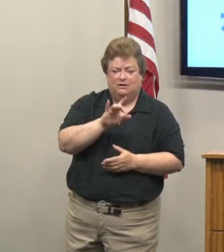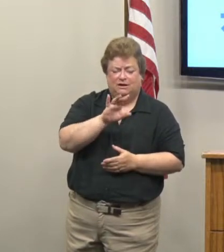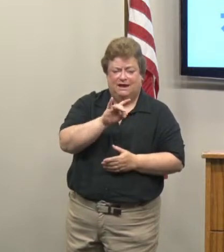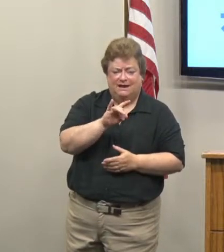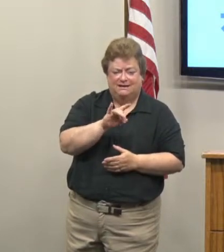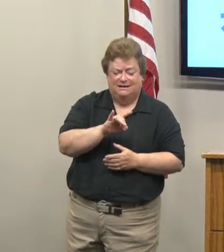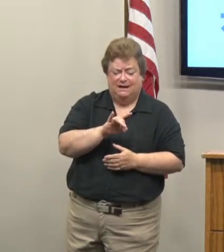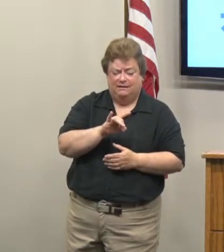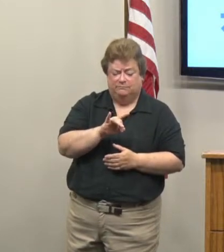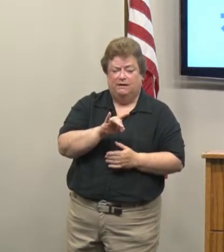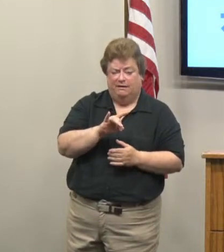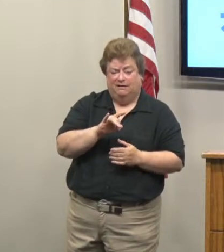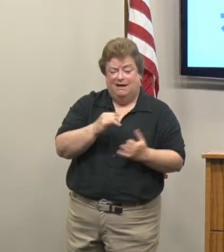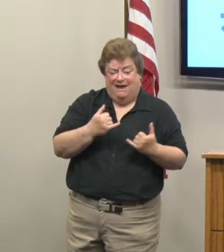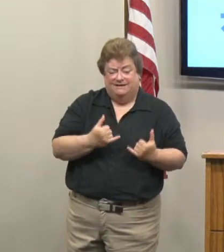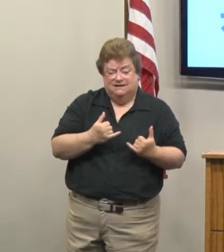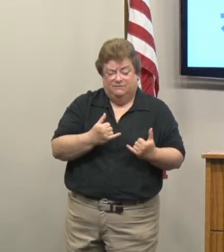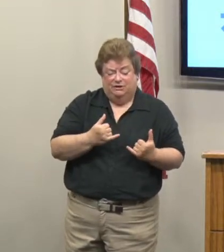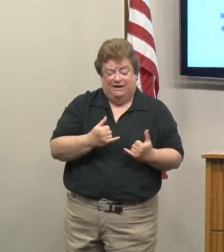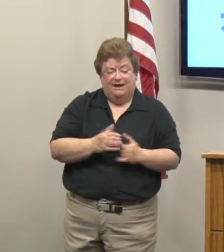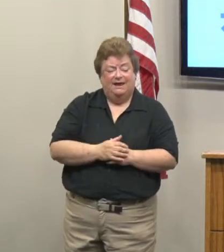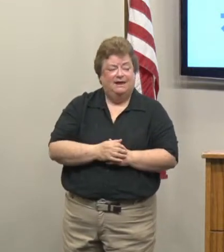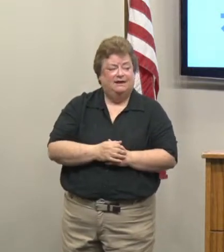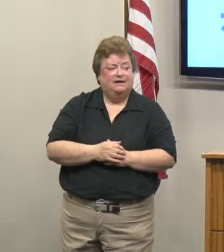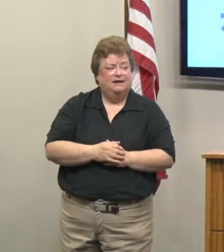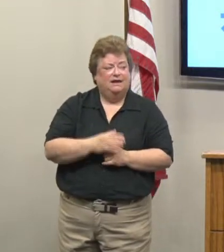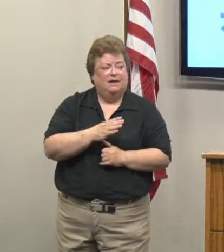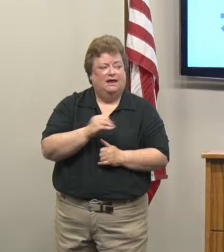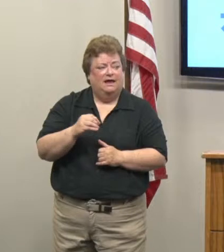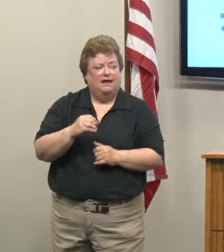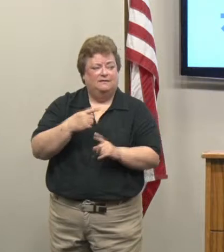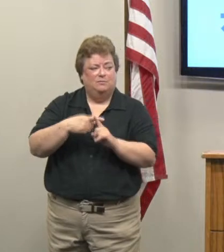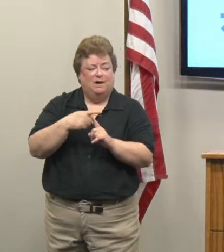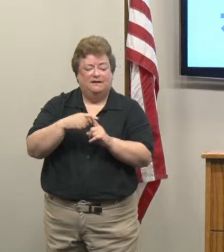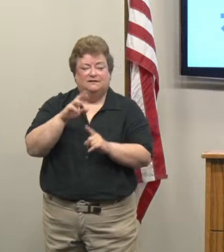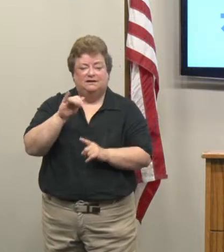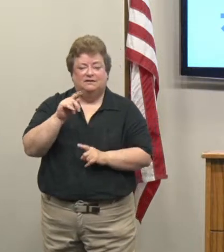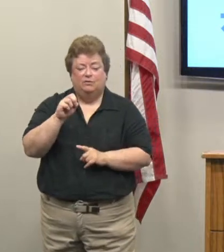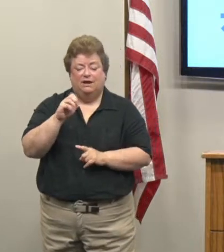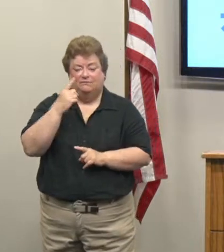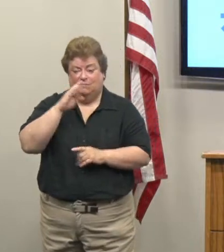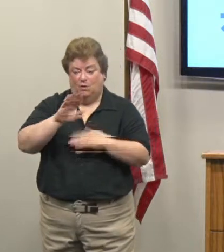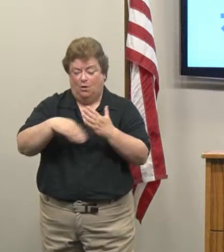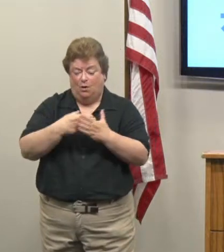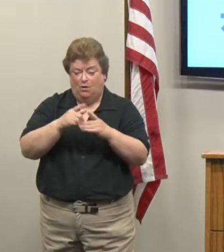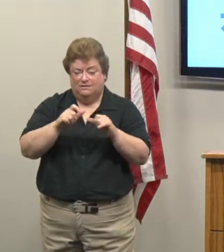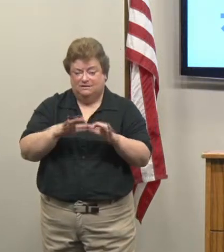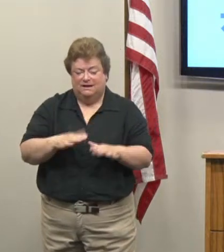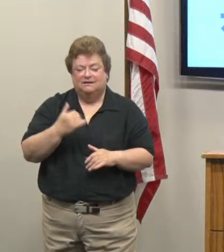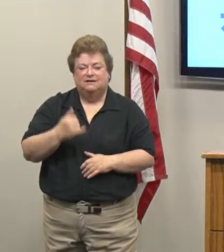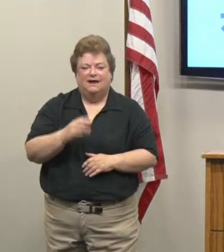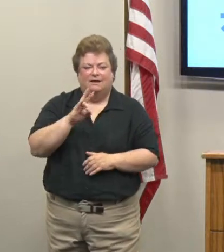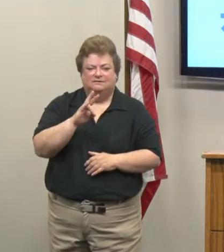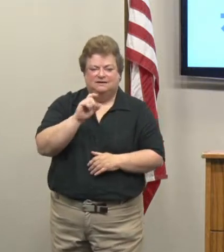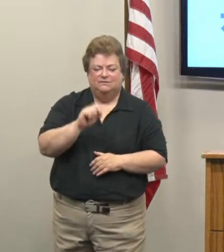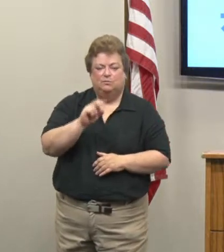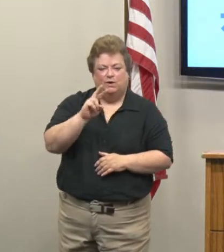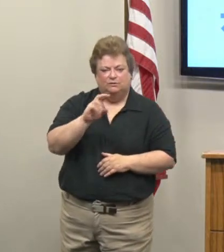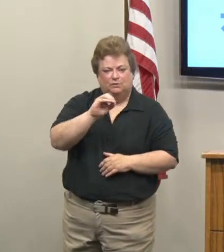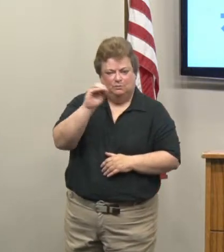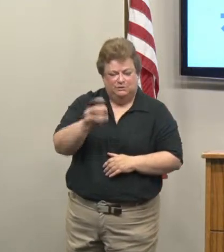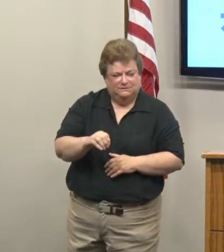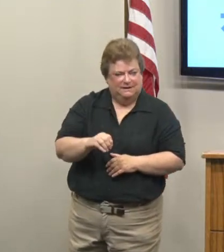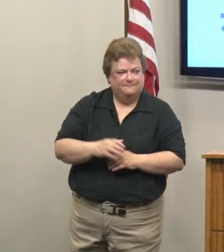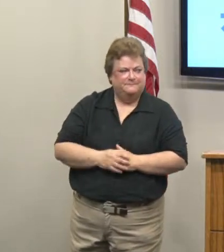20,318 as of today, and the overall positivity rate of all these tests, which is now